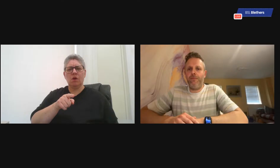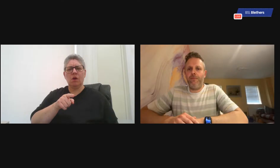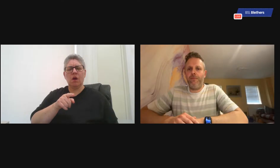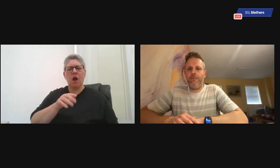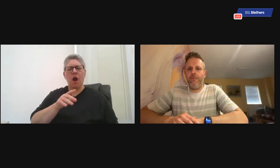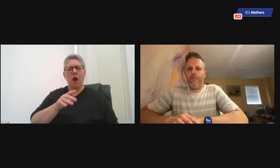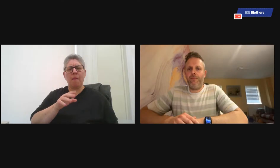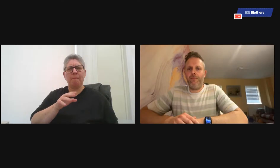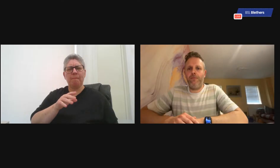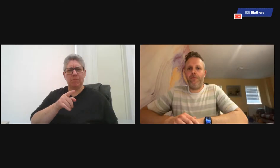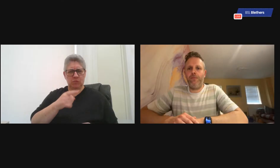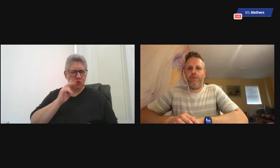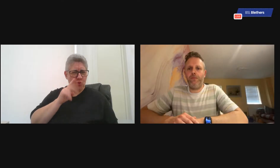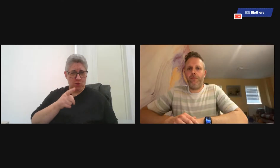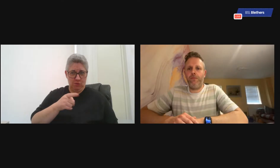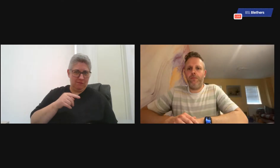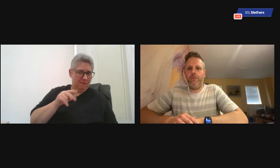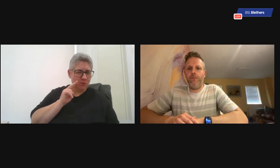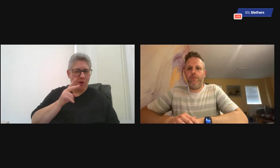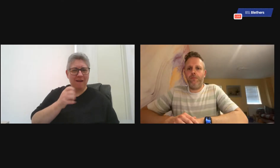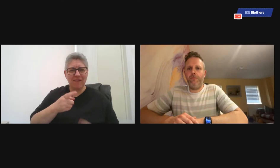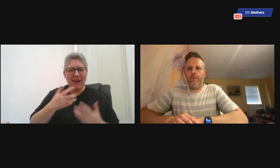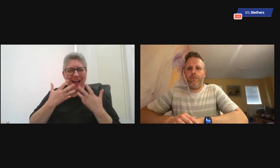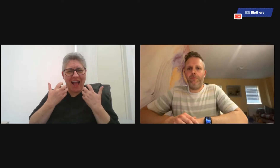available. Grand.